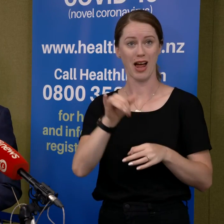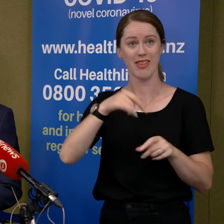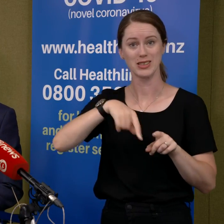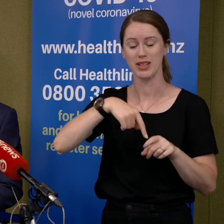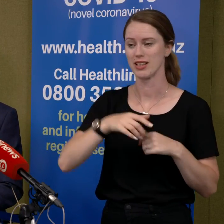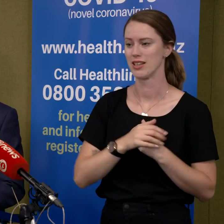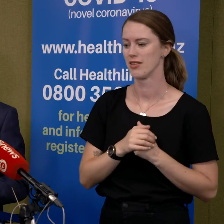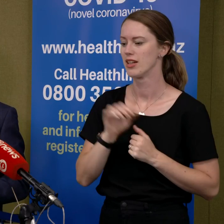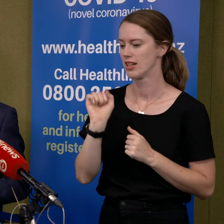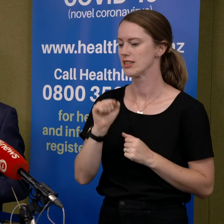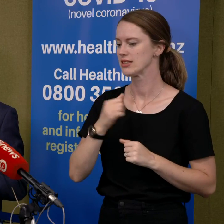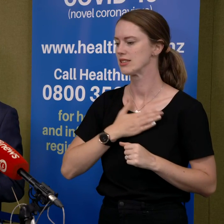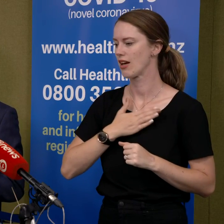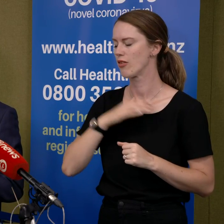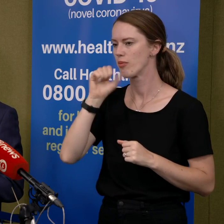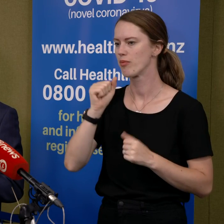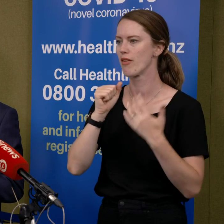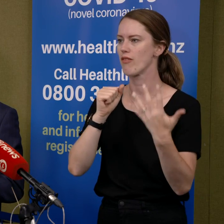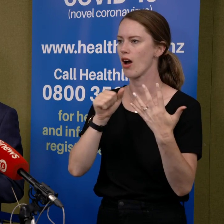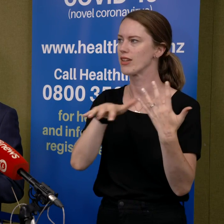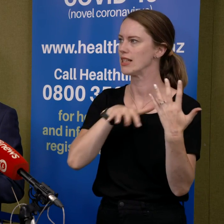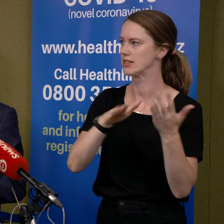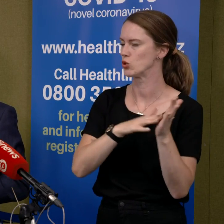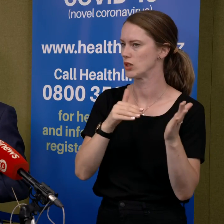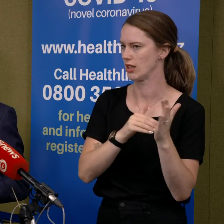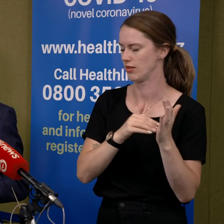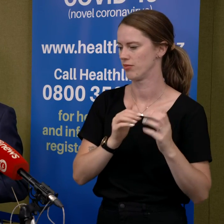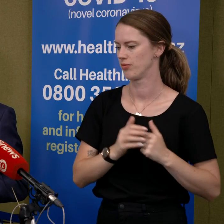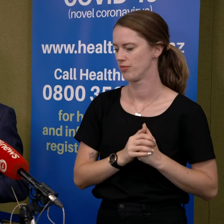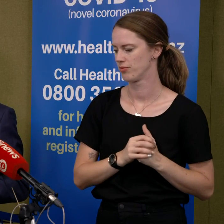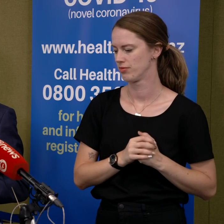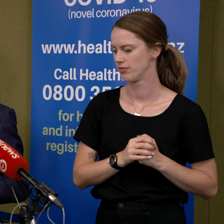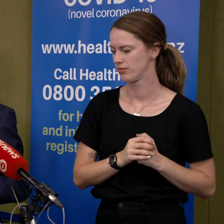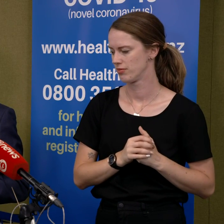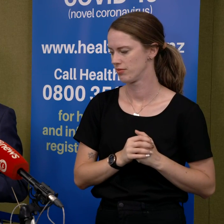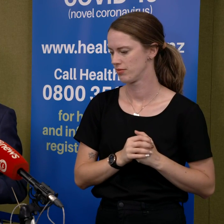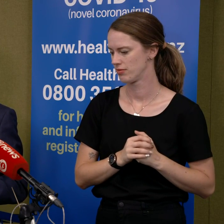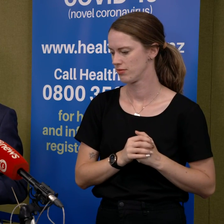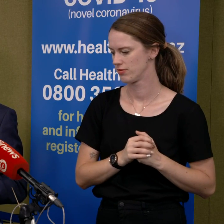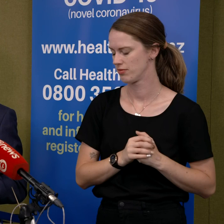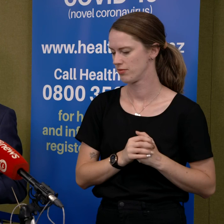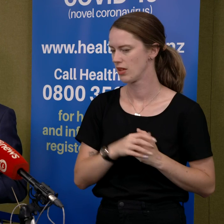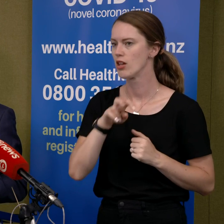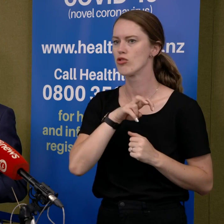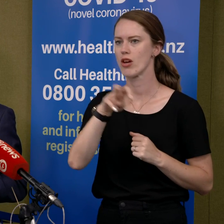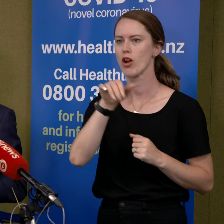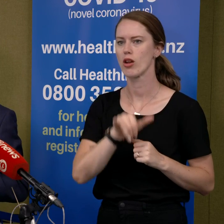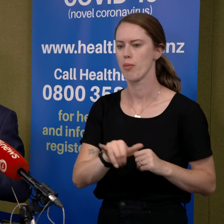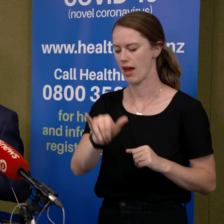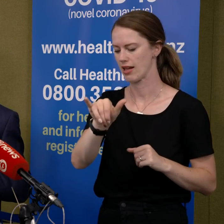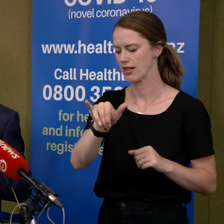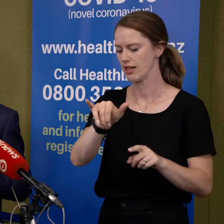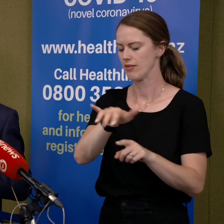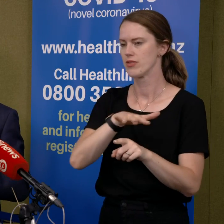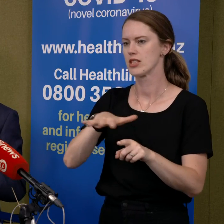week. Yes, it is safe. Remembering we've got 5 cases in New Zealand, and whilst travel on an aircraft is a